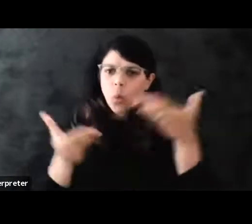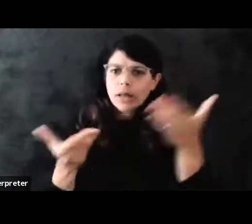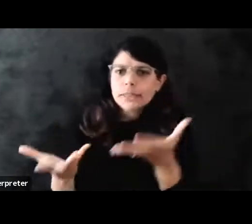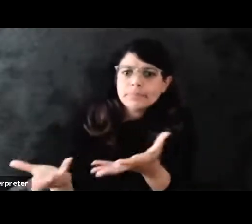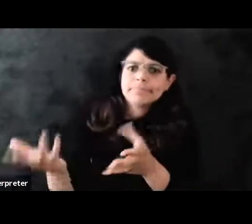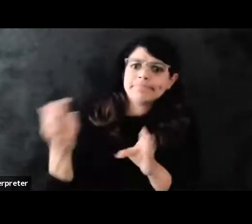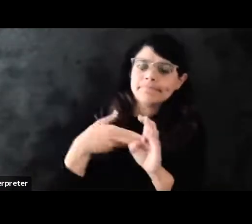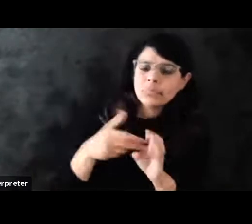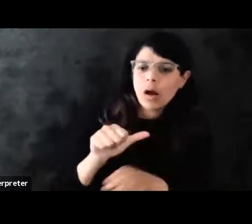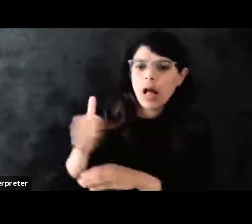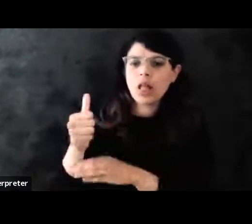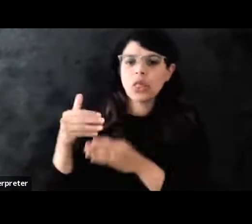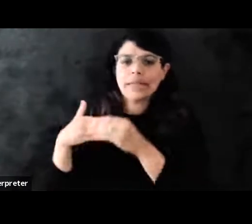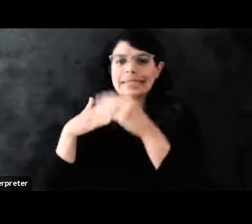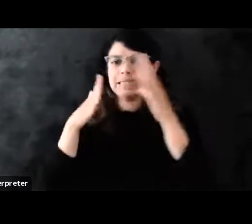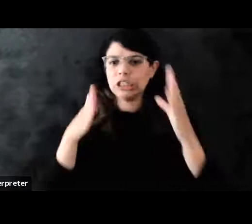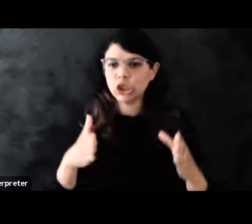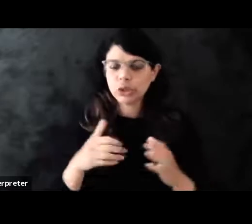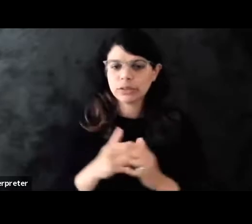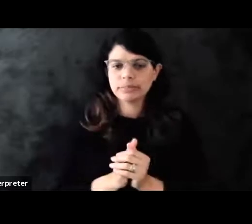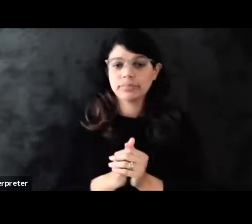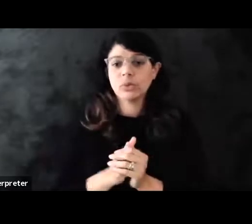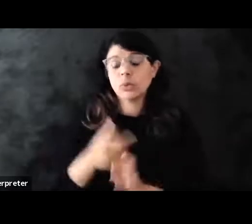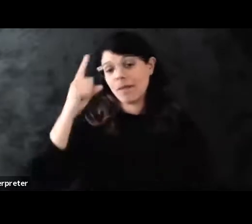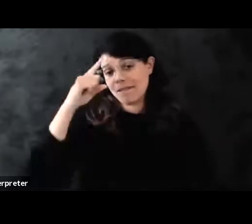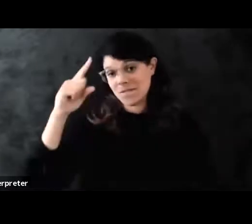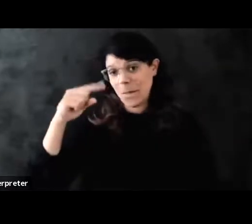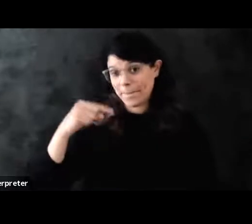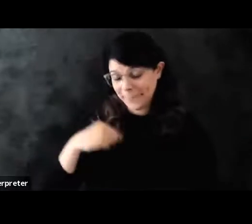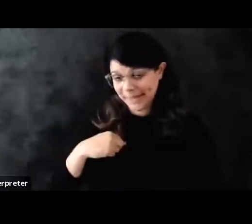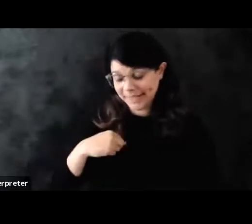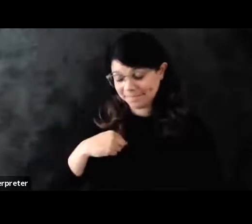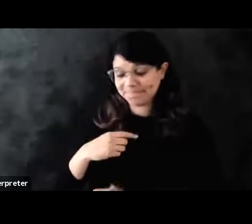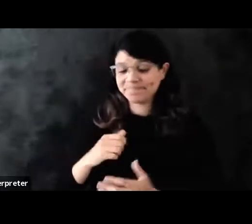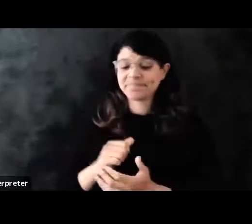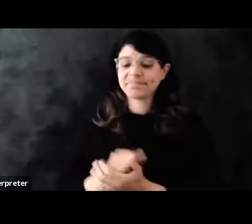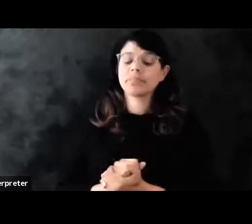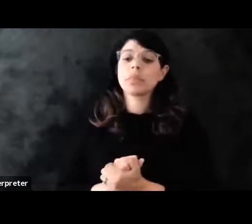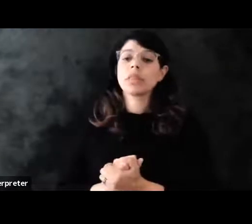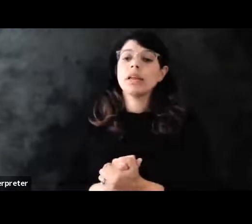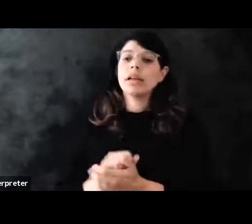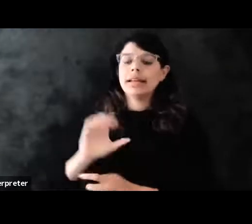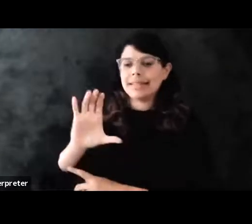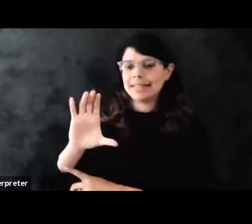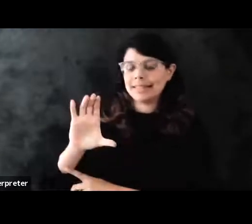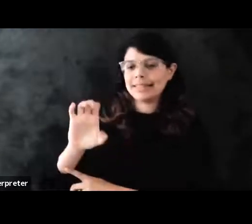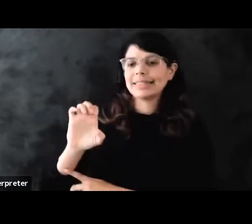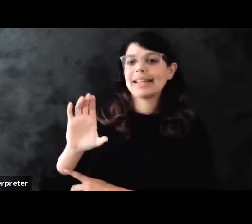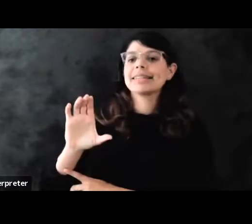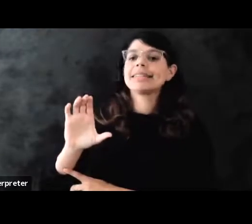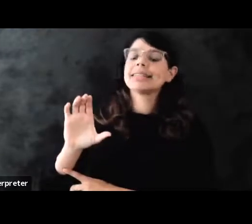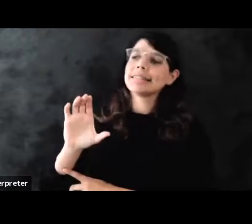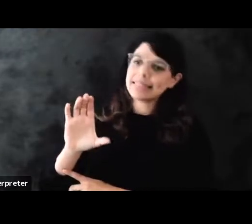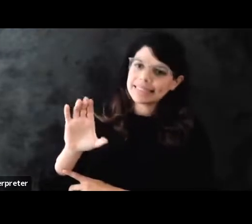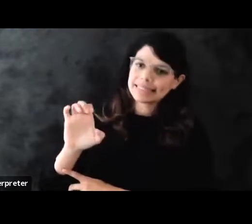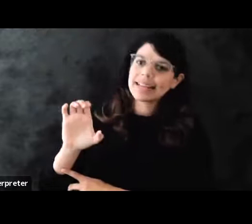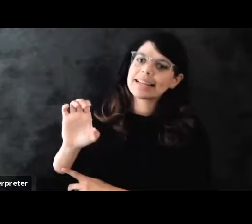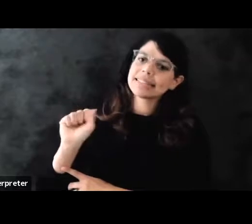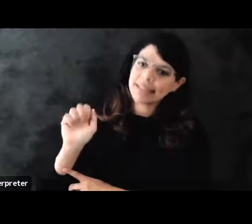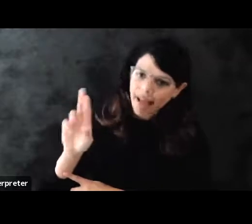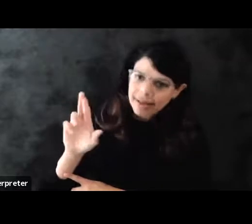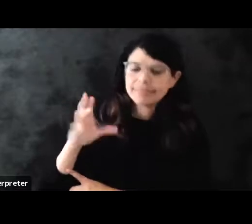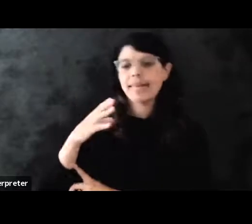do Kennedy, Bobby Kennedy in particular, are all politicians in particular. I mean, there are some real good politicians once in a